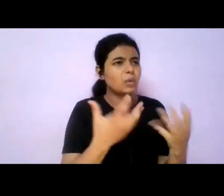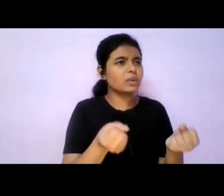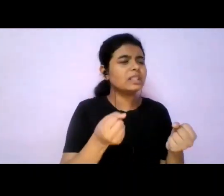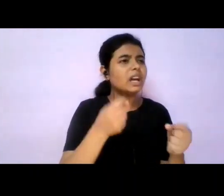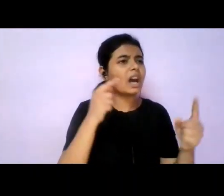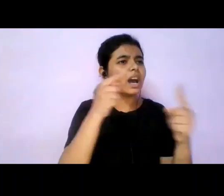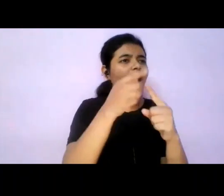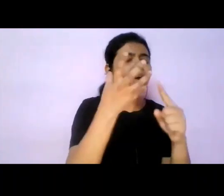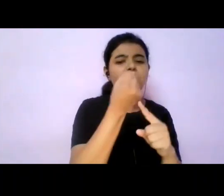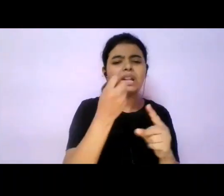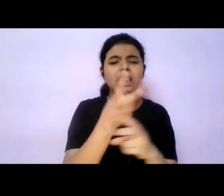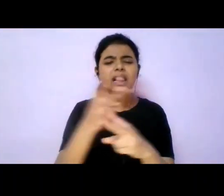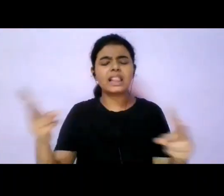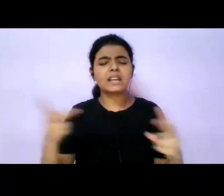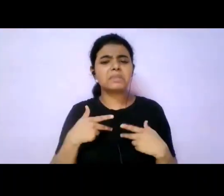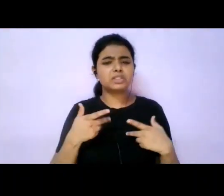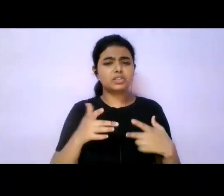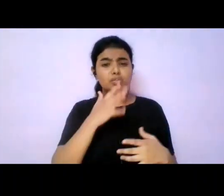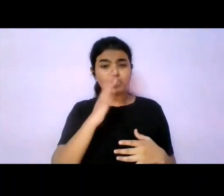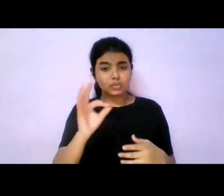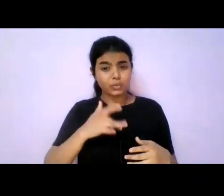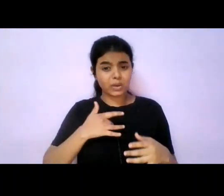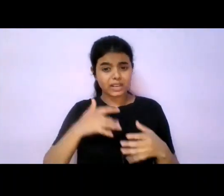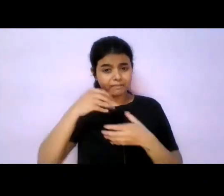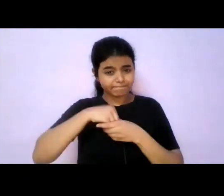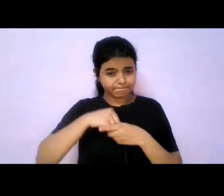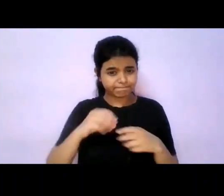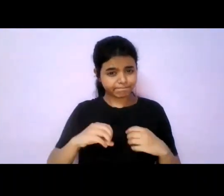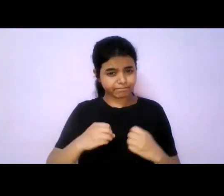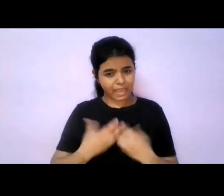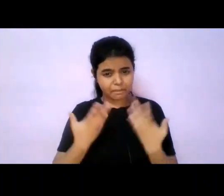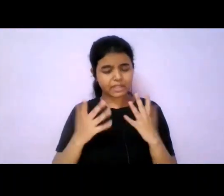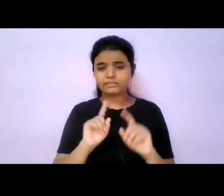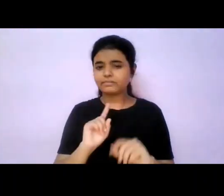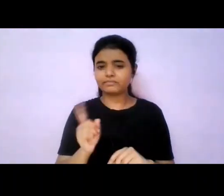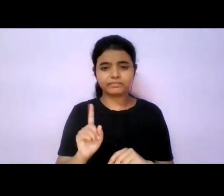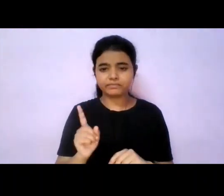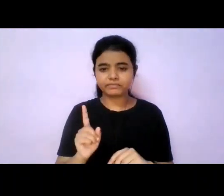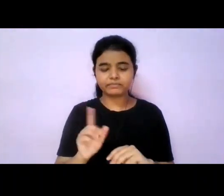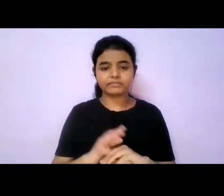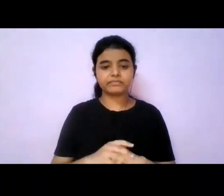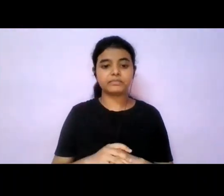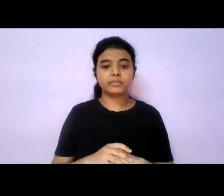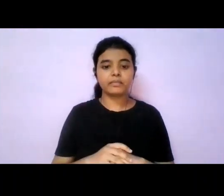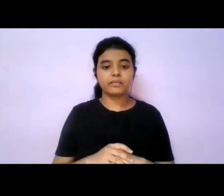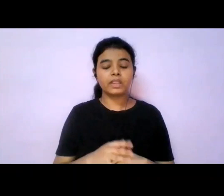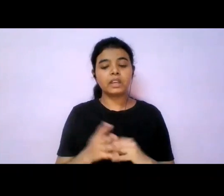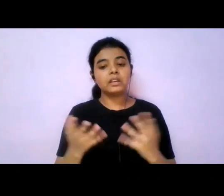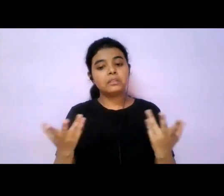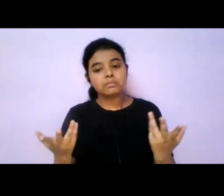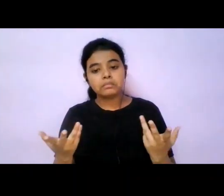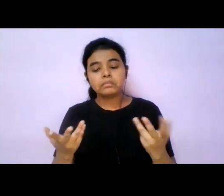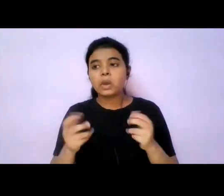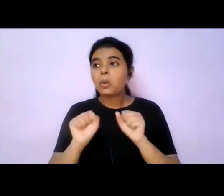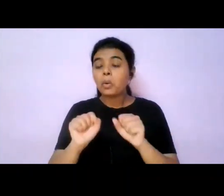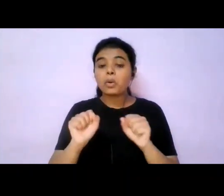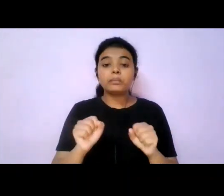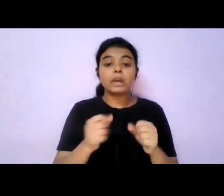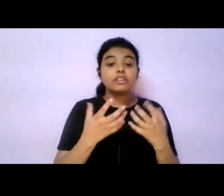So this, I feel, is the kind of dominant way in which we might understand desire and how we often live